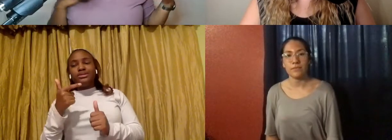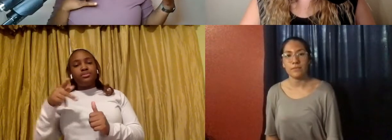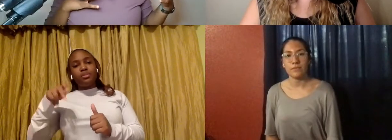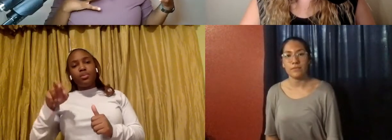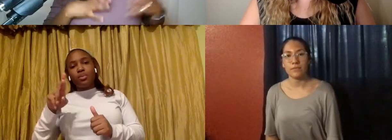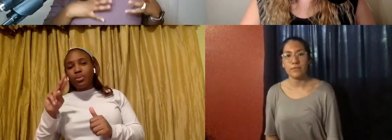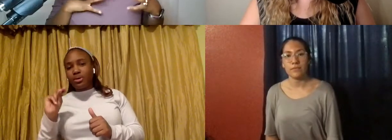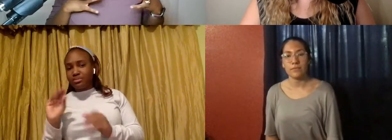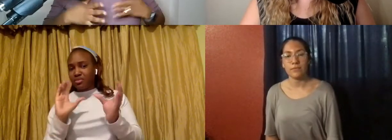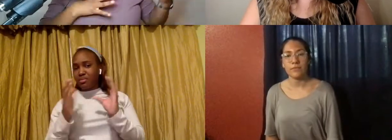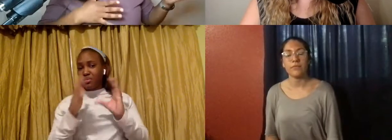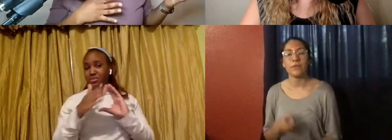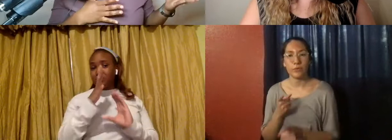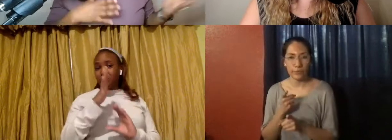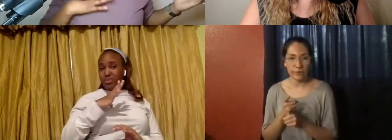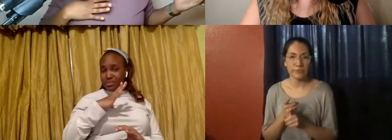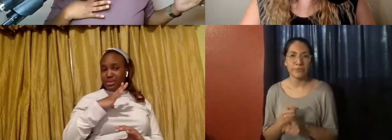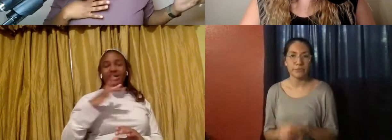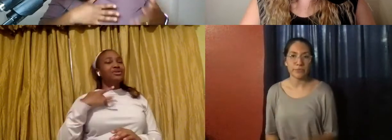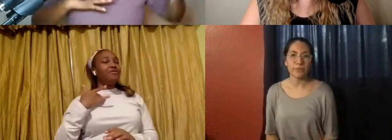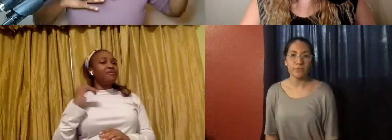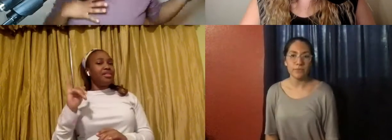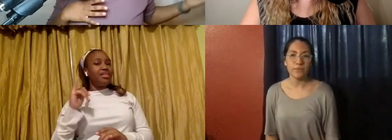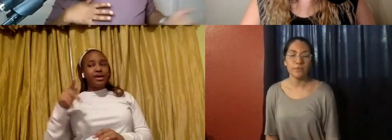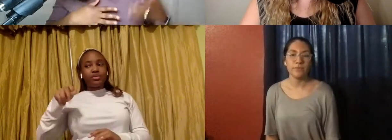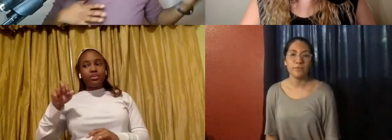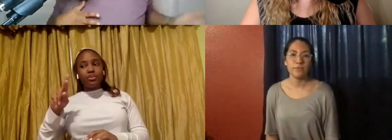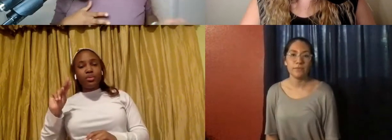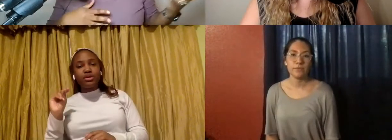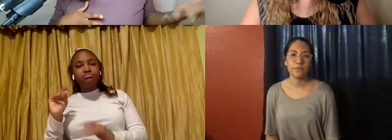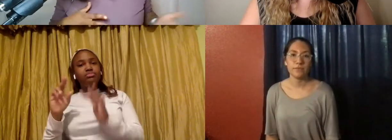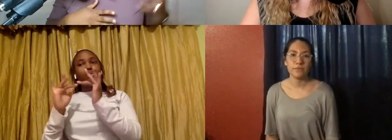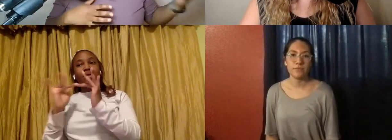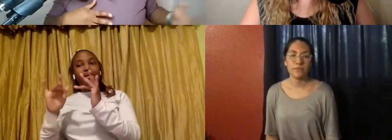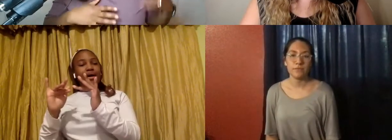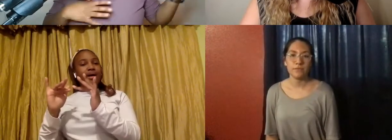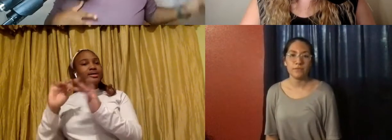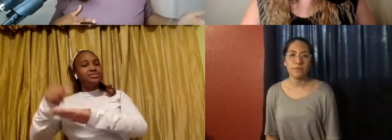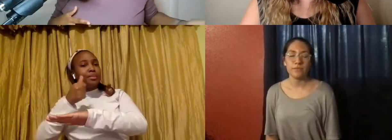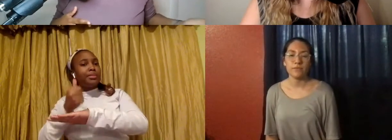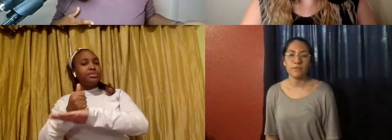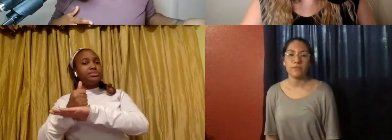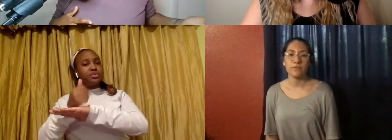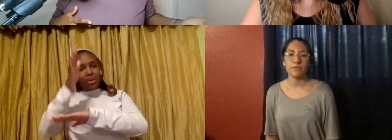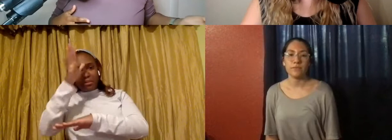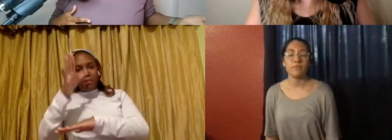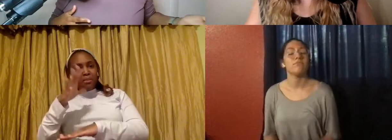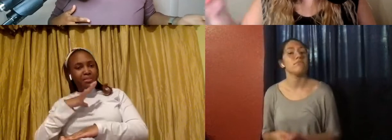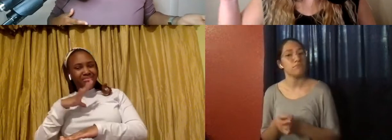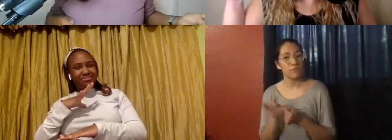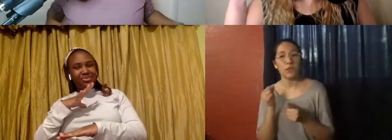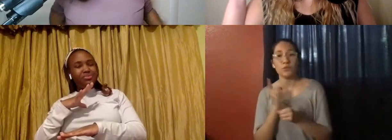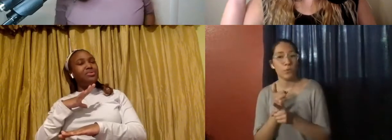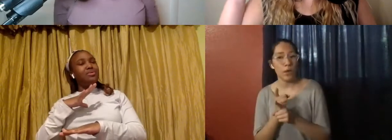a lot of porn sites are geared toward obviously their main demographic, right? Like the main people that watch them Absolutely. The most. It's just